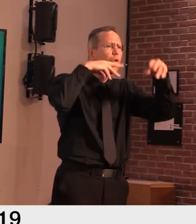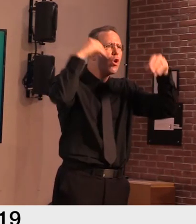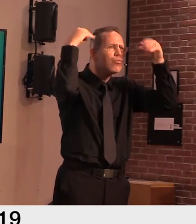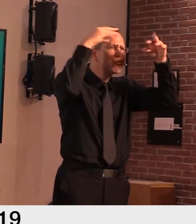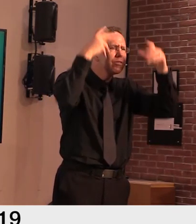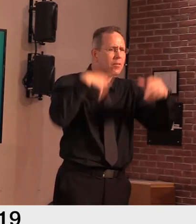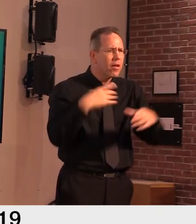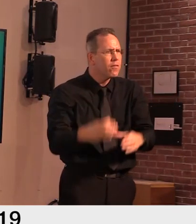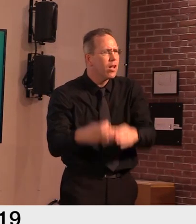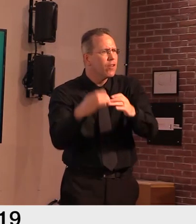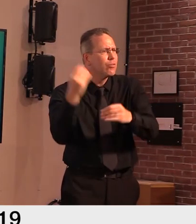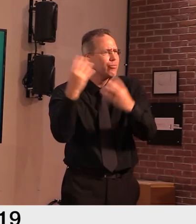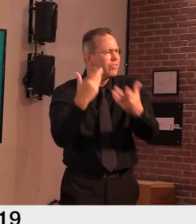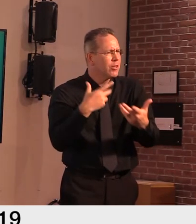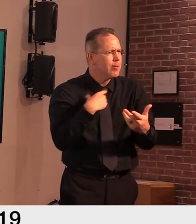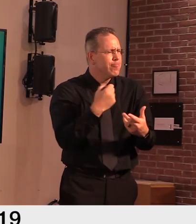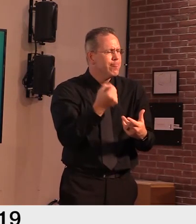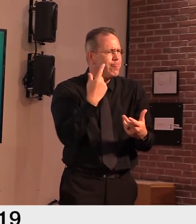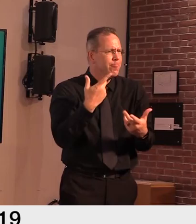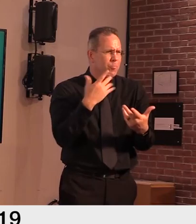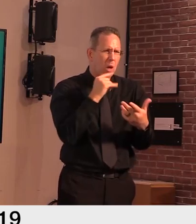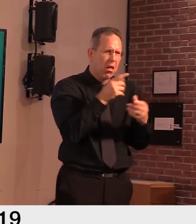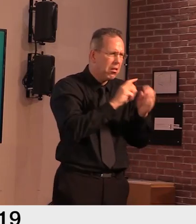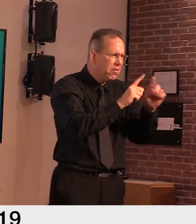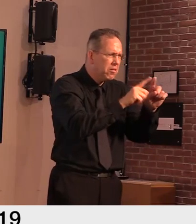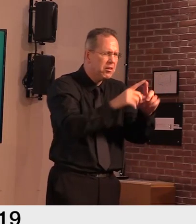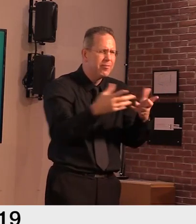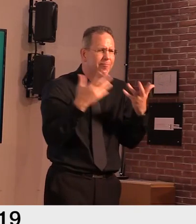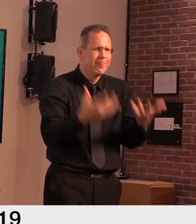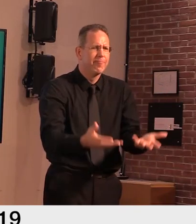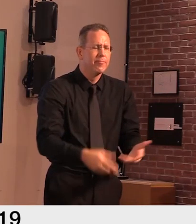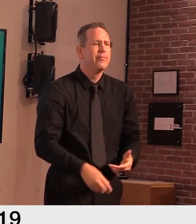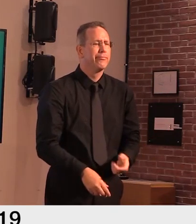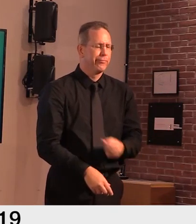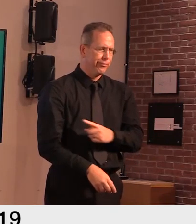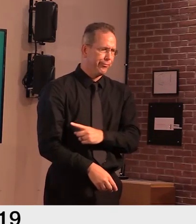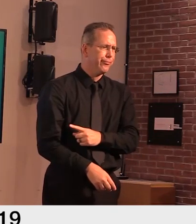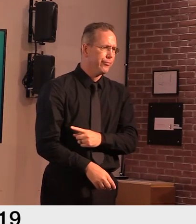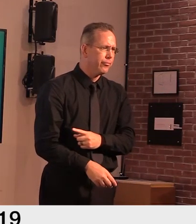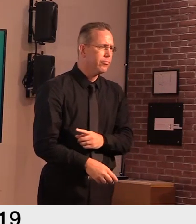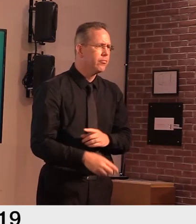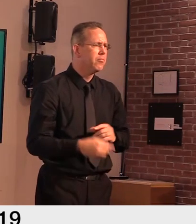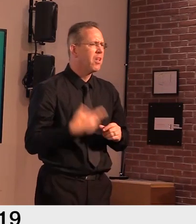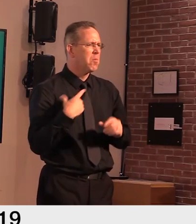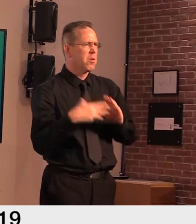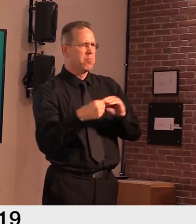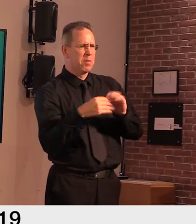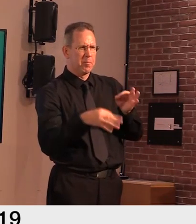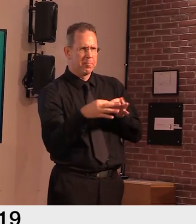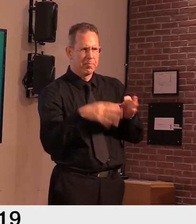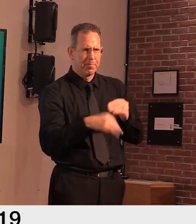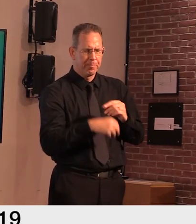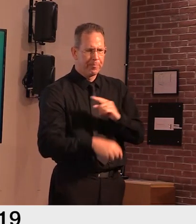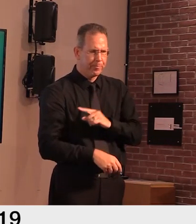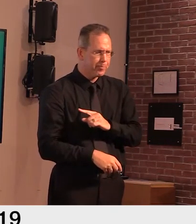but we're opening up just as quick as we possibly can. Secretary Curley, anything you want to add to that?